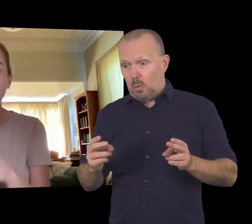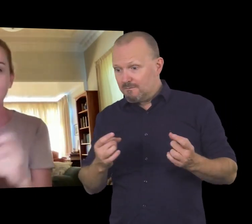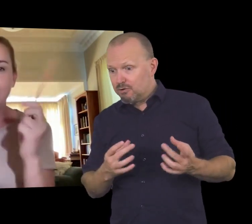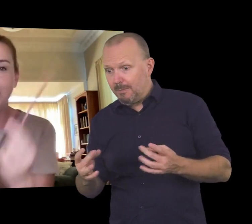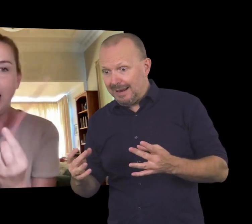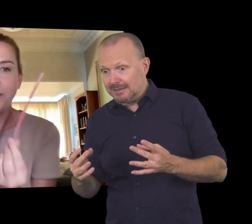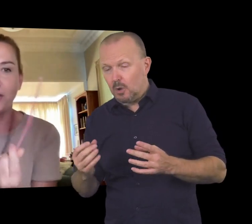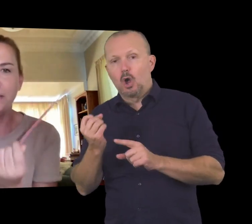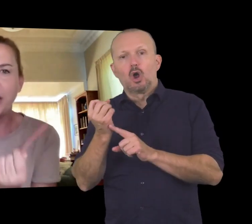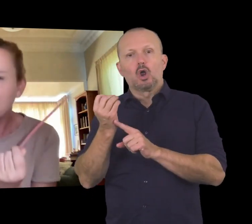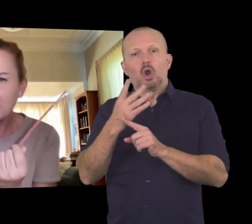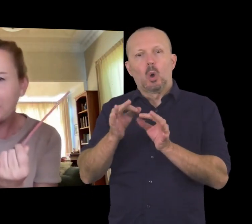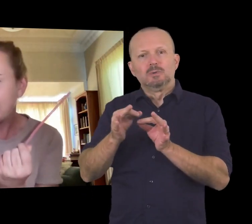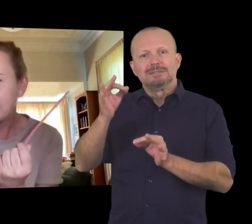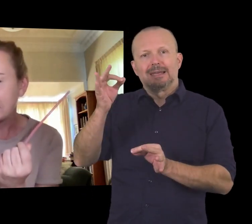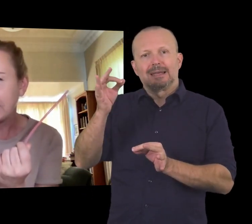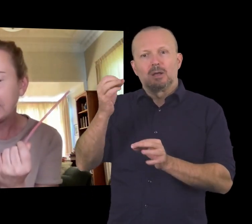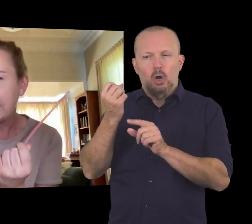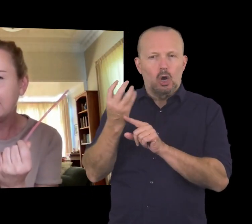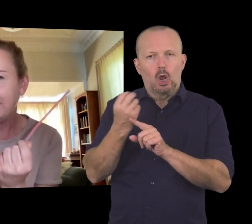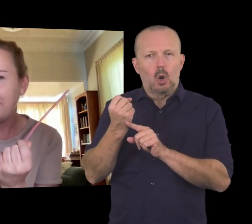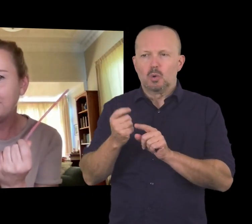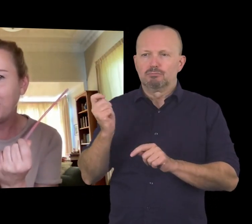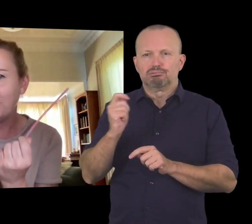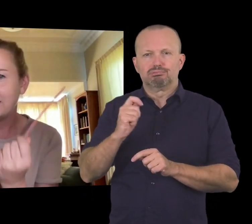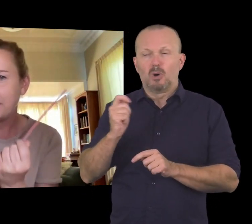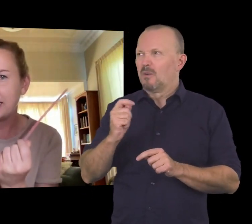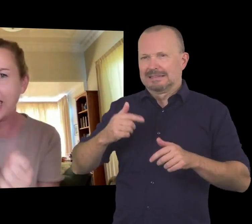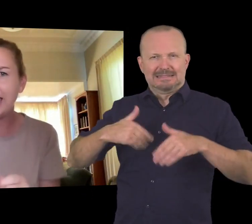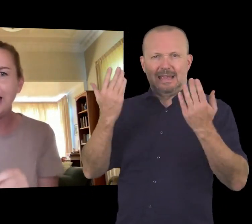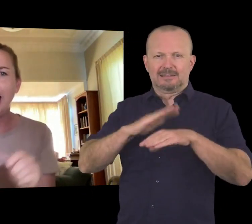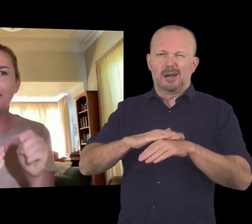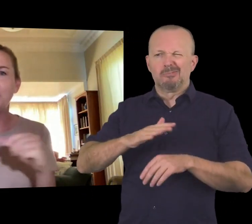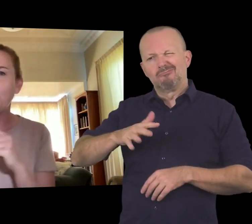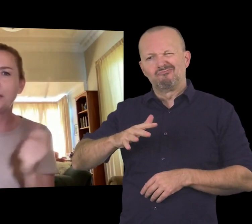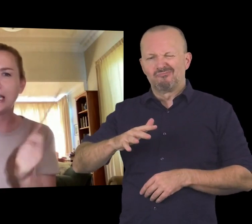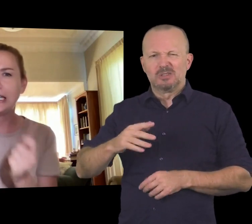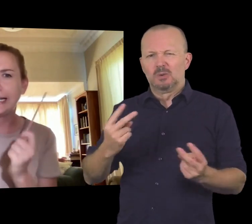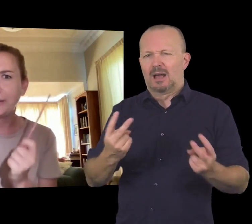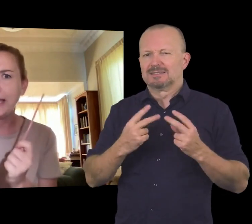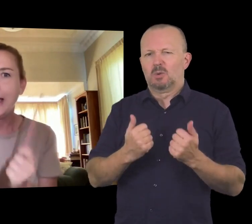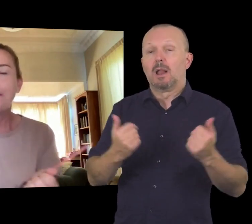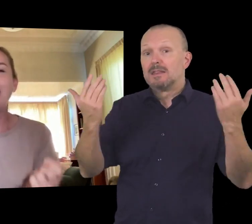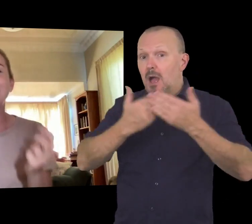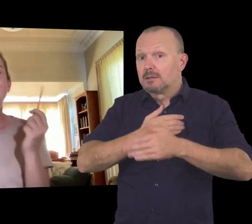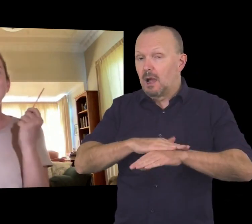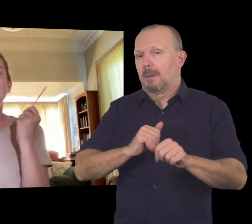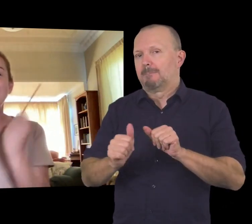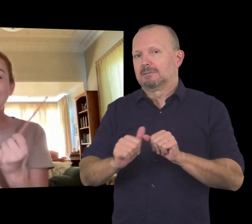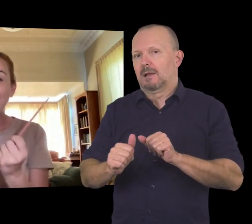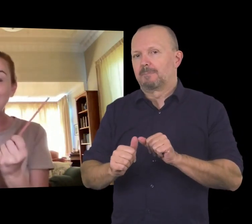glow sticks. I've got the most glowing sticks I could get on a summer's day, and they're not particularly glowy,